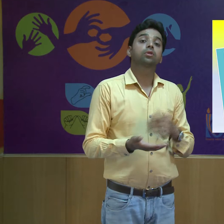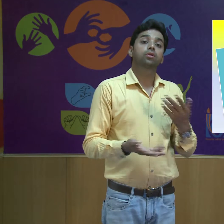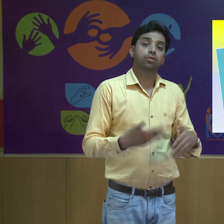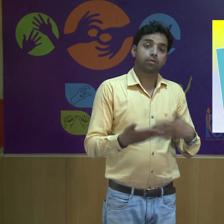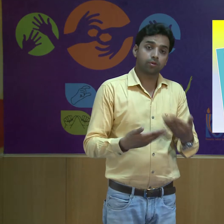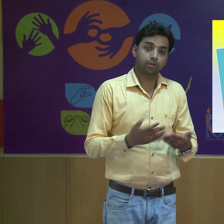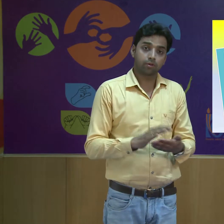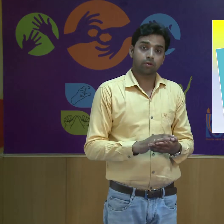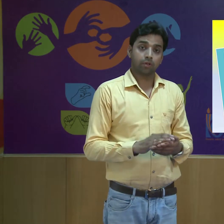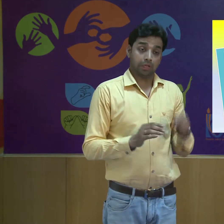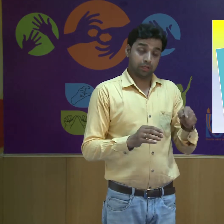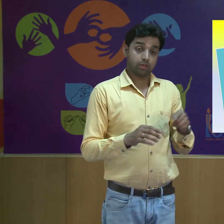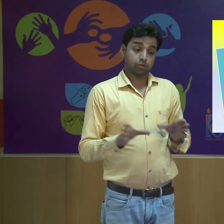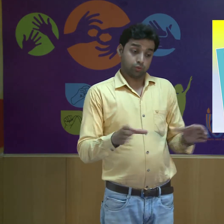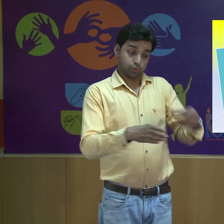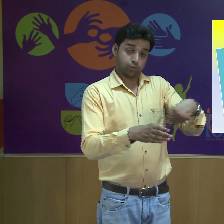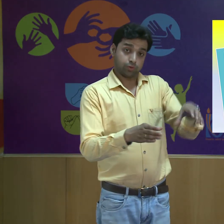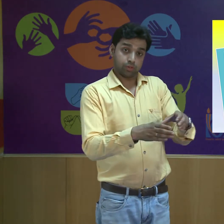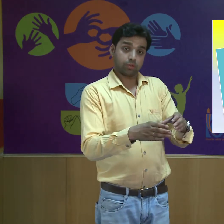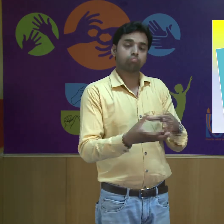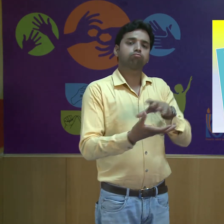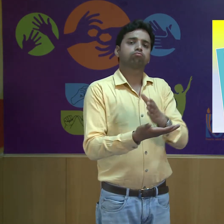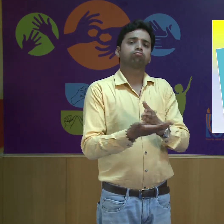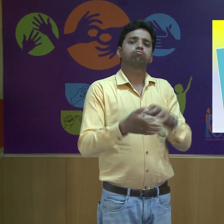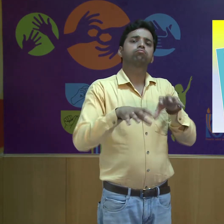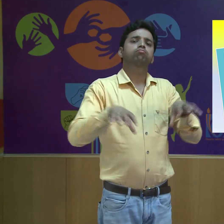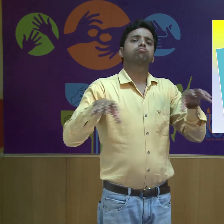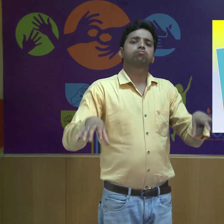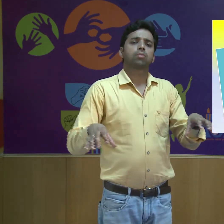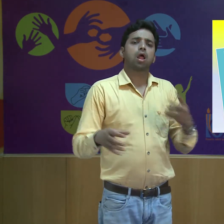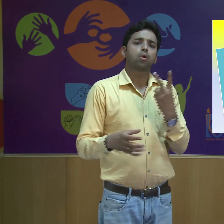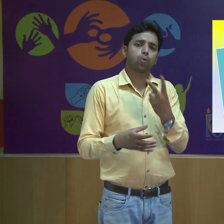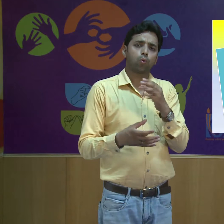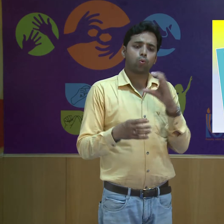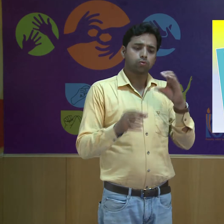generally the society was divided into only two castes,